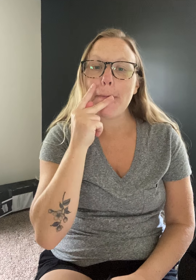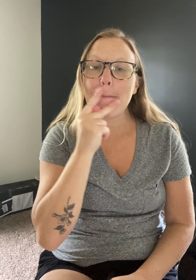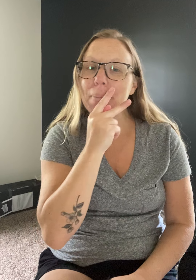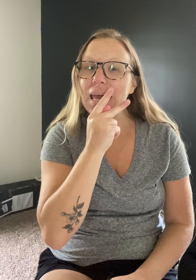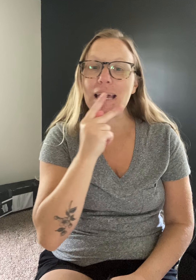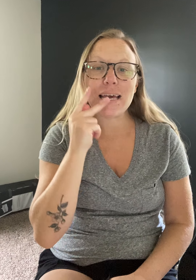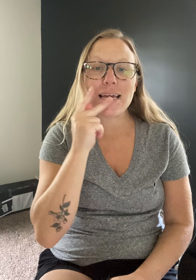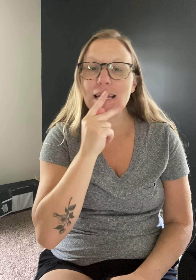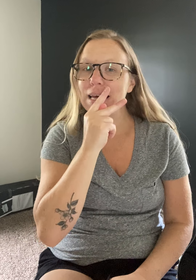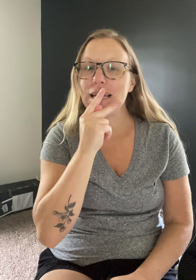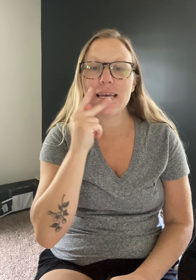pink,